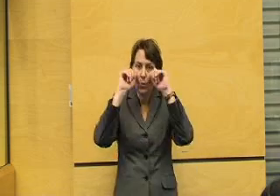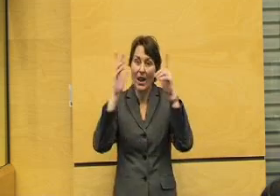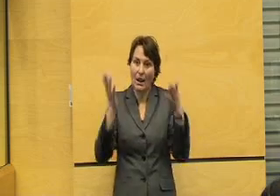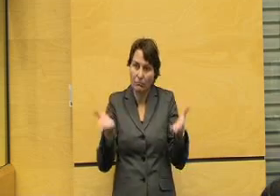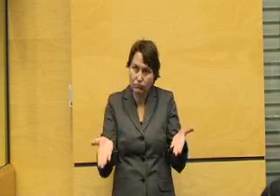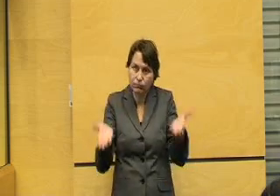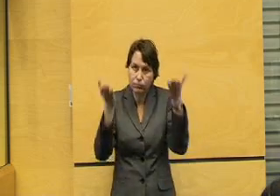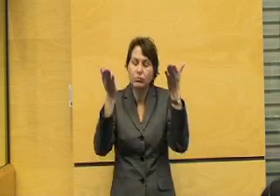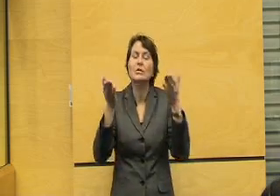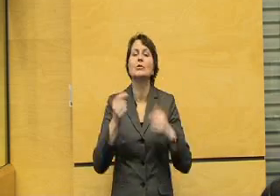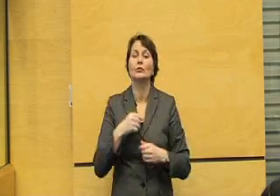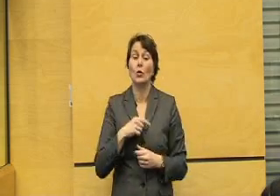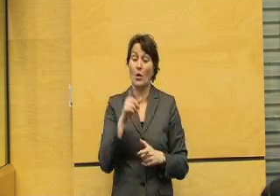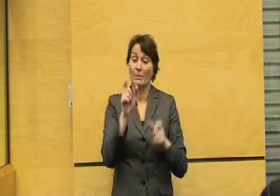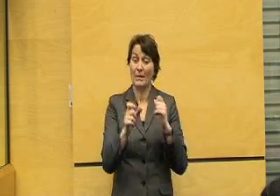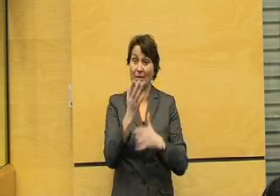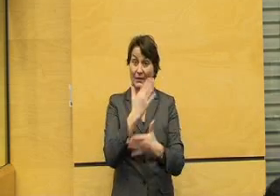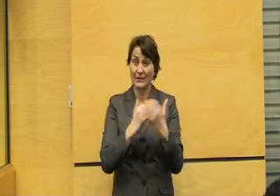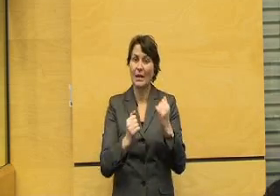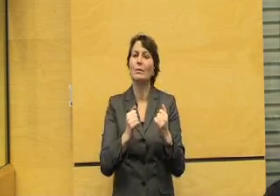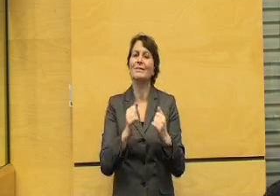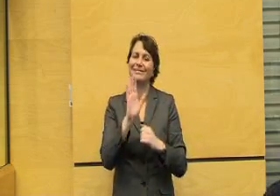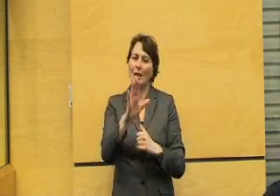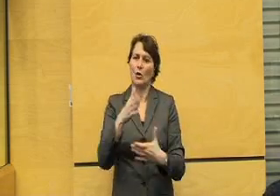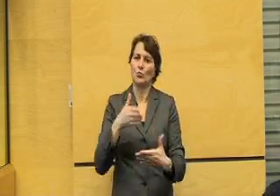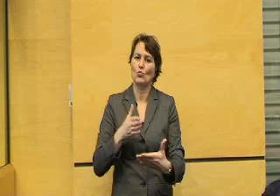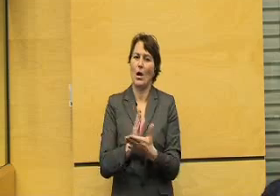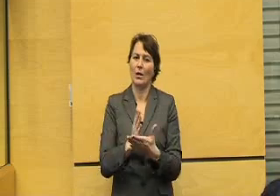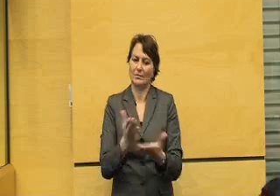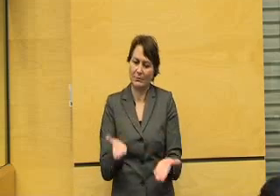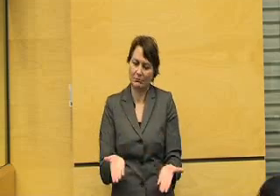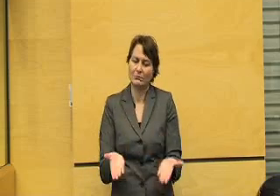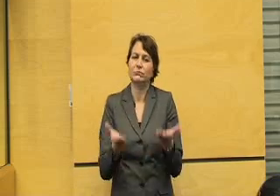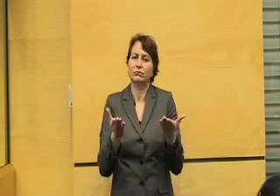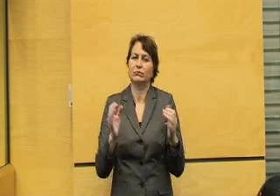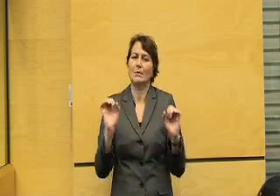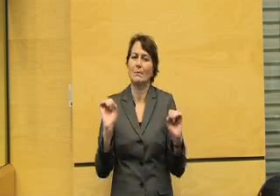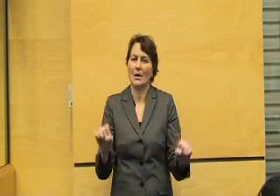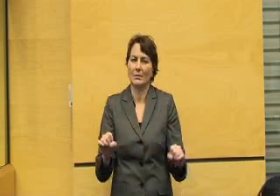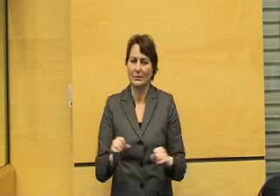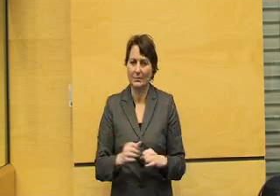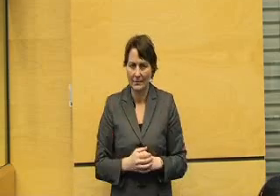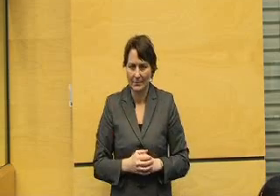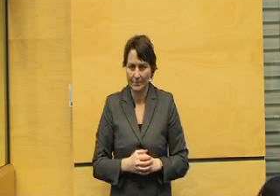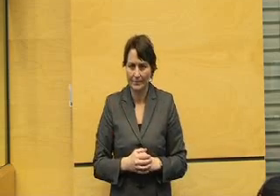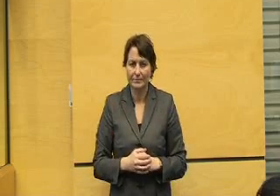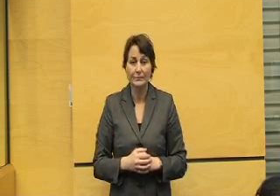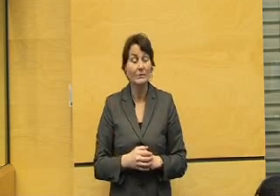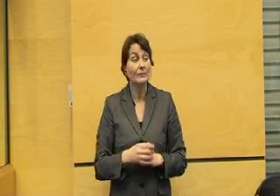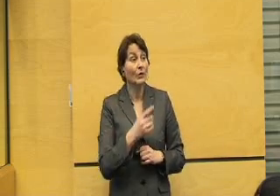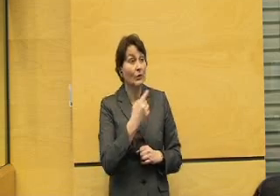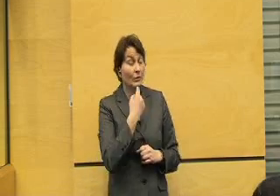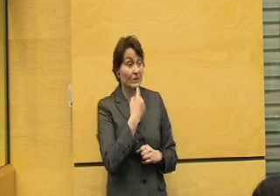the rights of persons with disabilities. If you